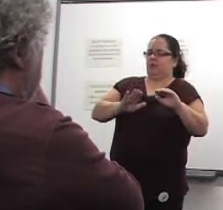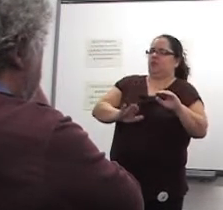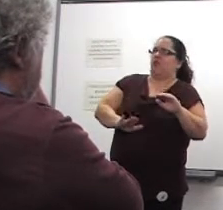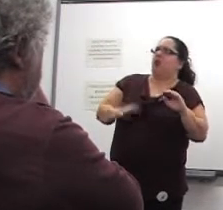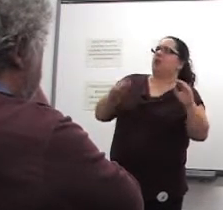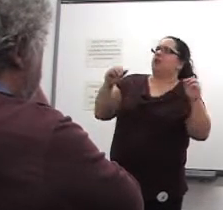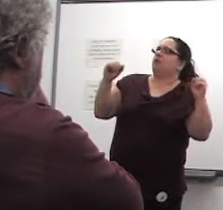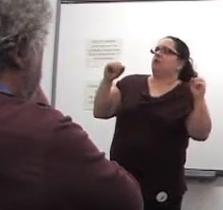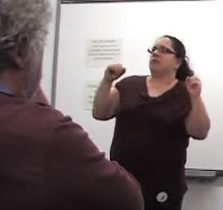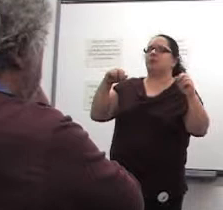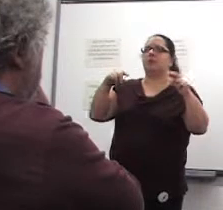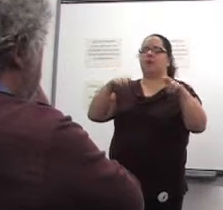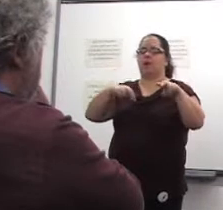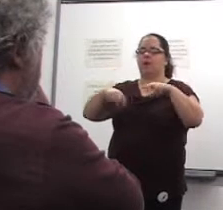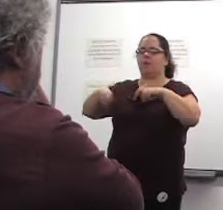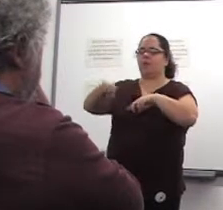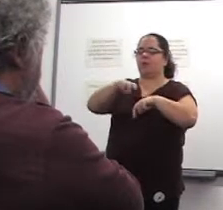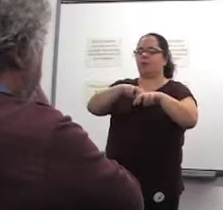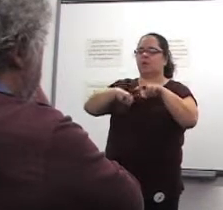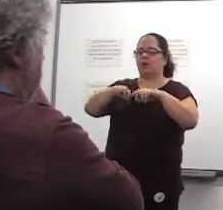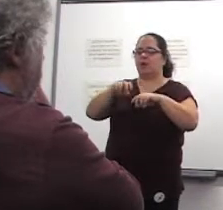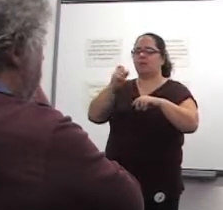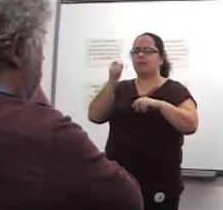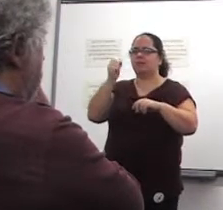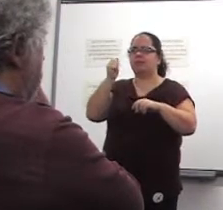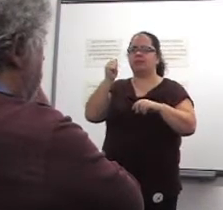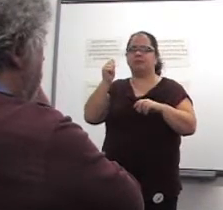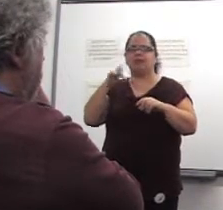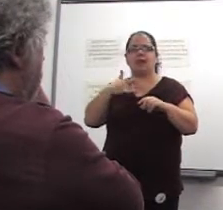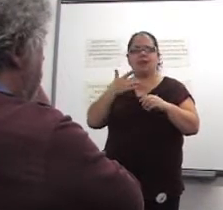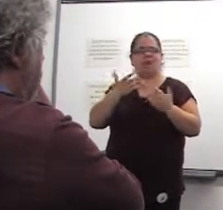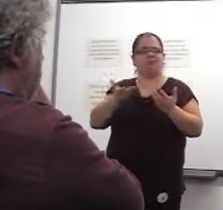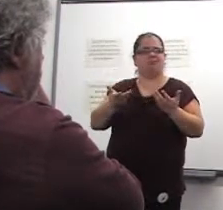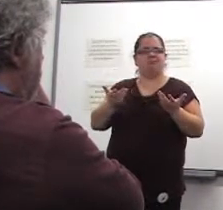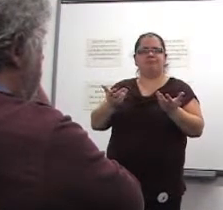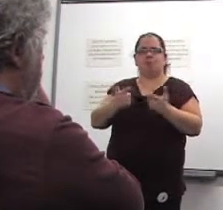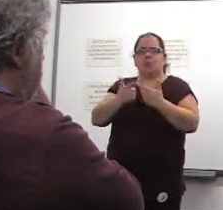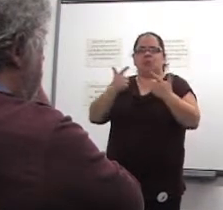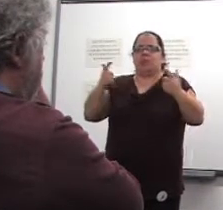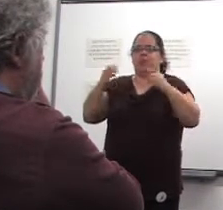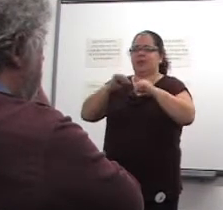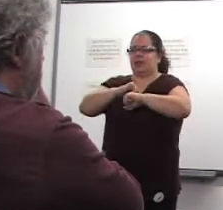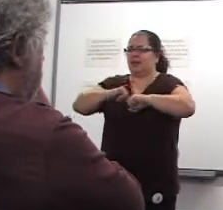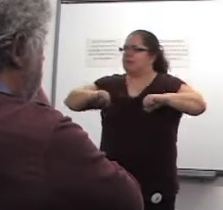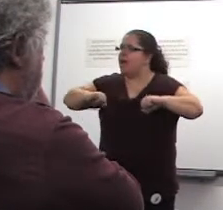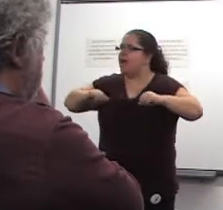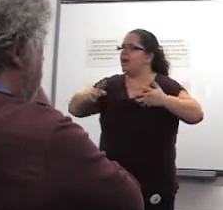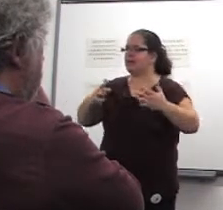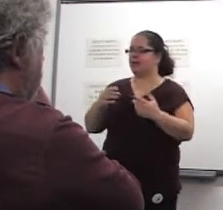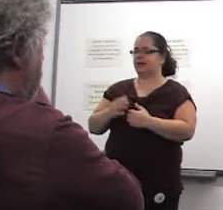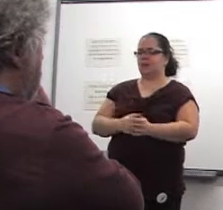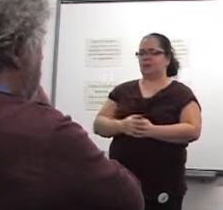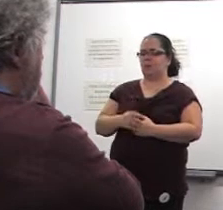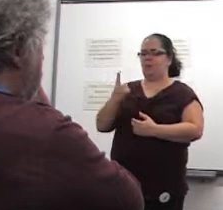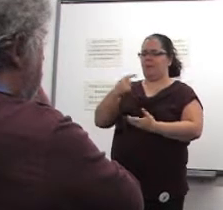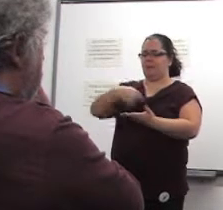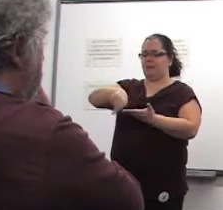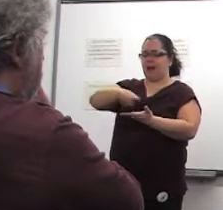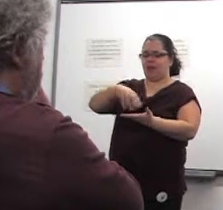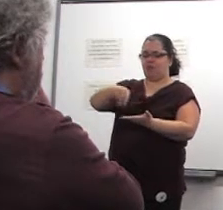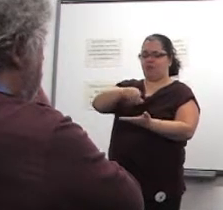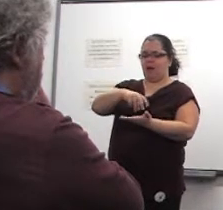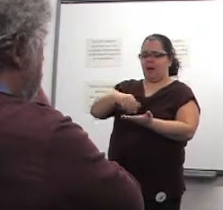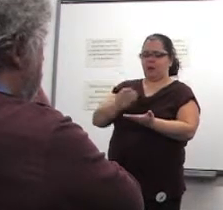He moved in a way that was conscious of that excess space. a single crumb-scattered plate,